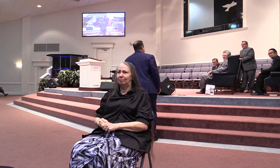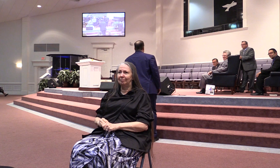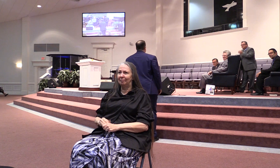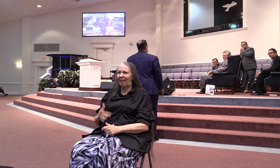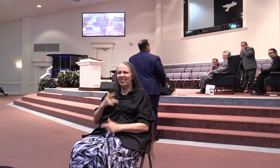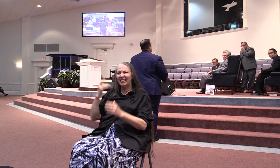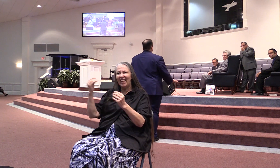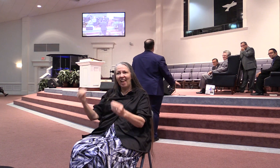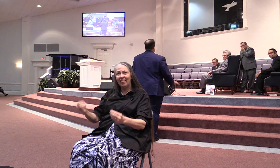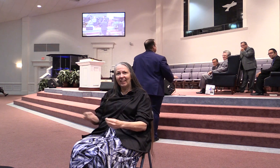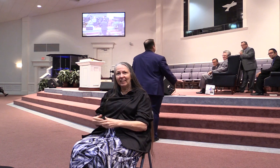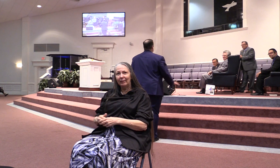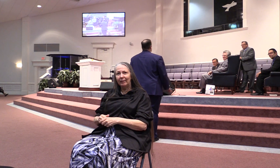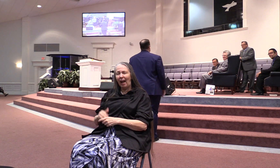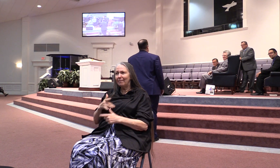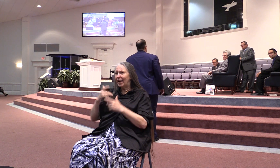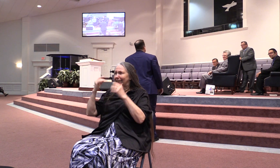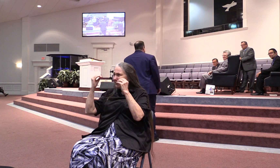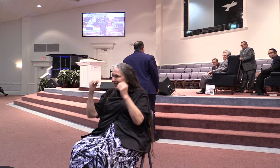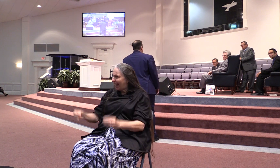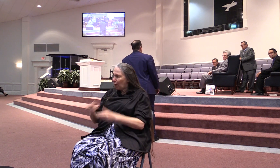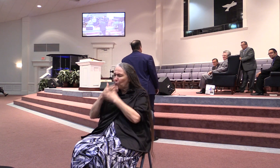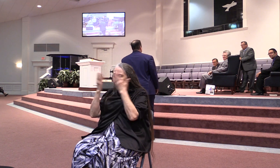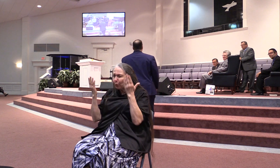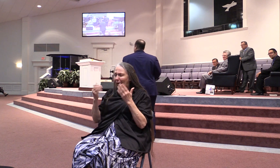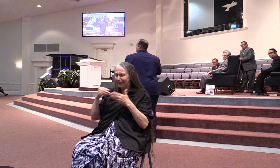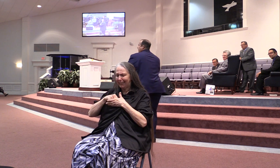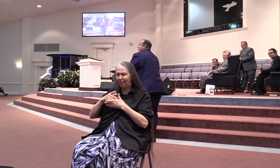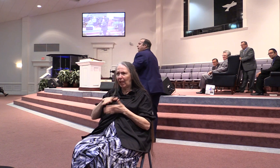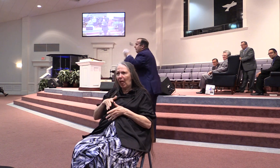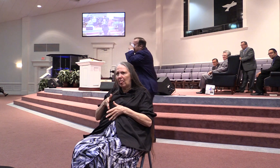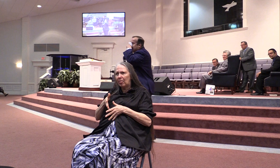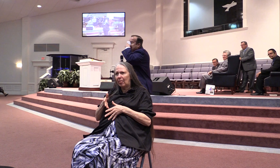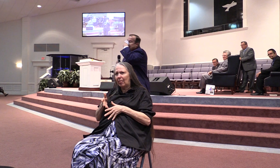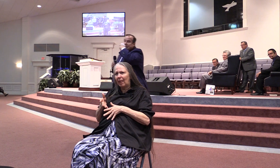Nothing. Pastor told me I got nothing. I feel nothing. I'm dying inside.